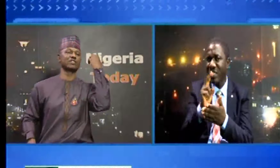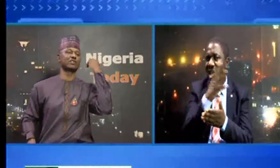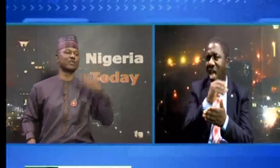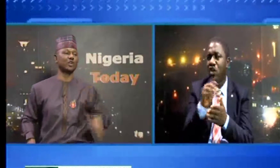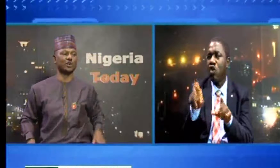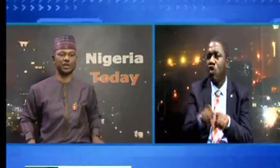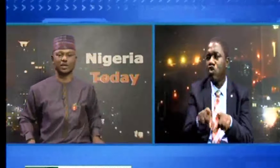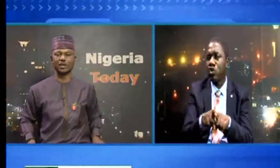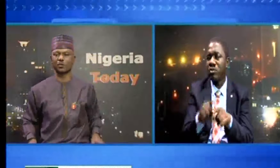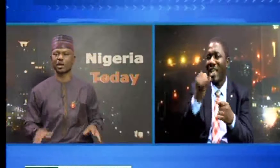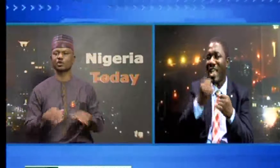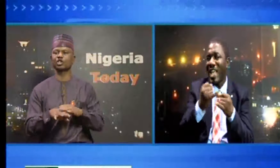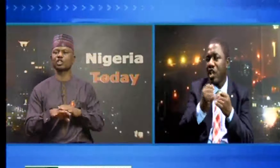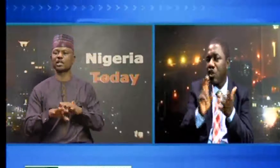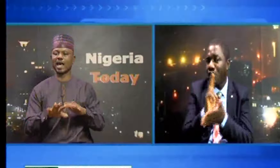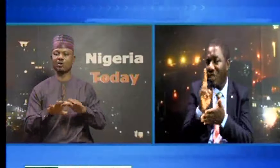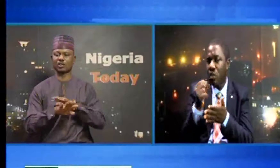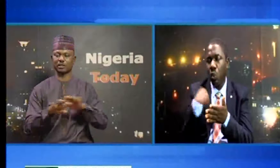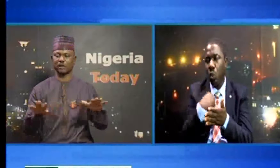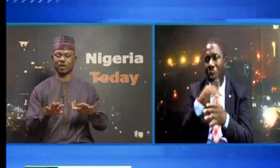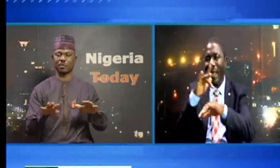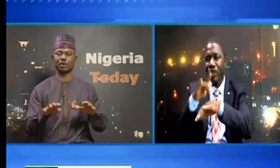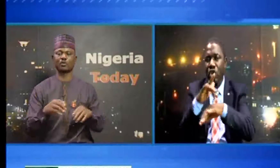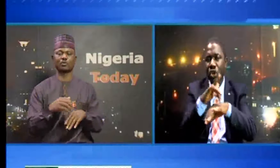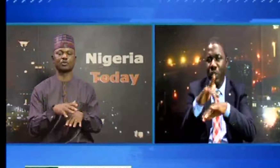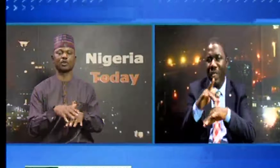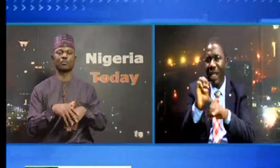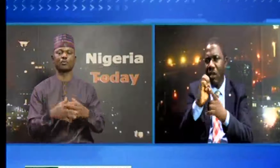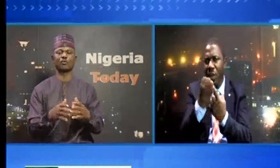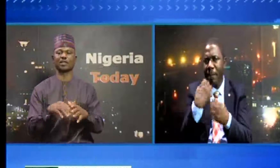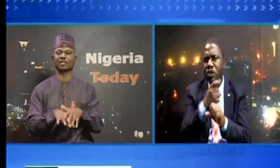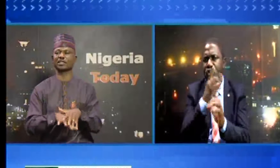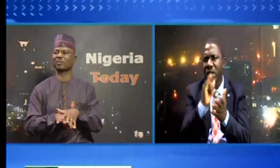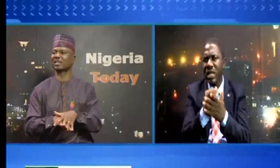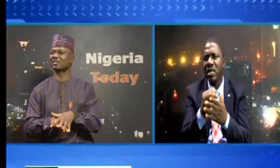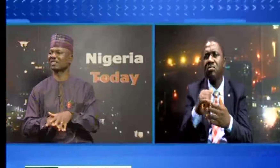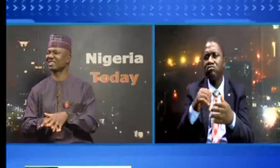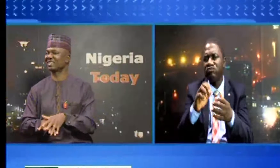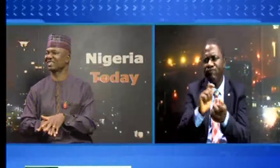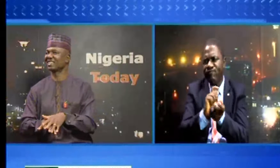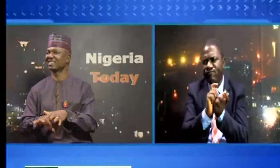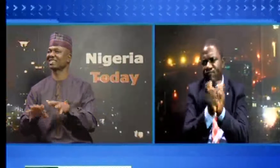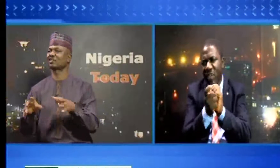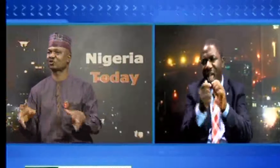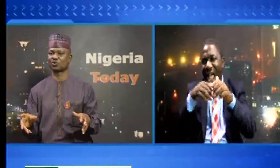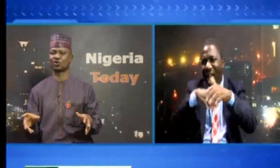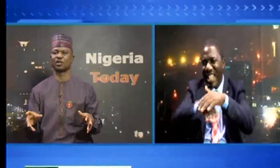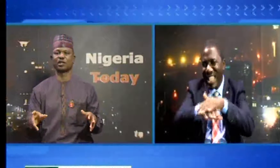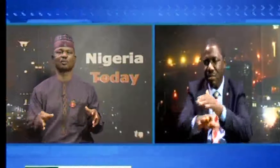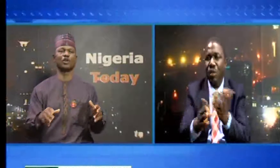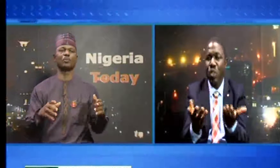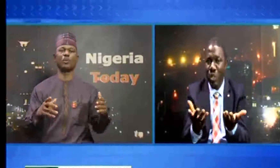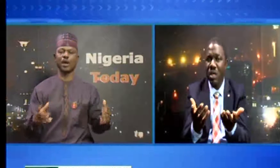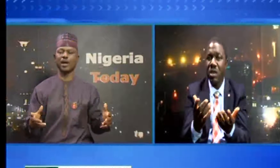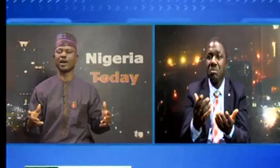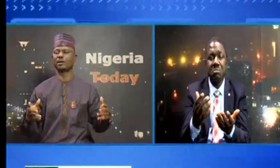the University of Ilorin. We are touching now this environment to make sure that we provide accessibility facilities in this institution. It